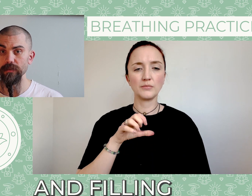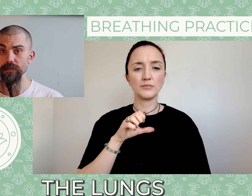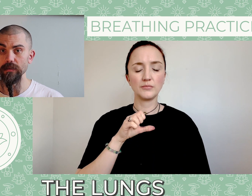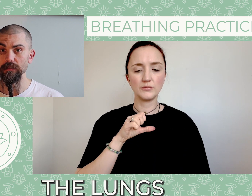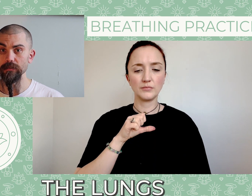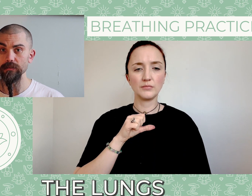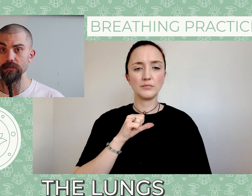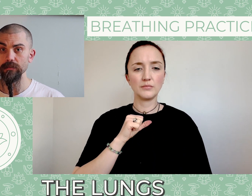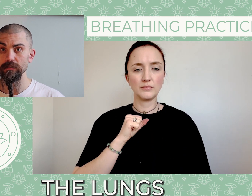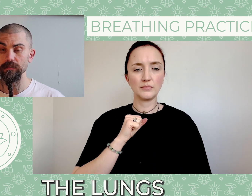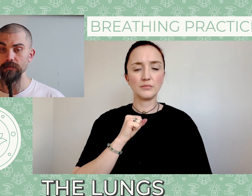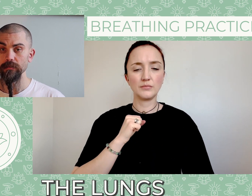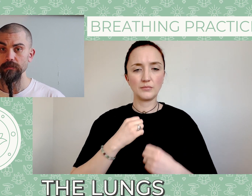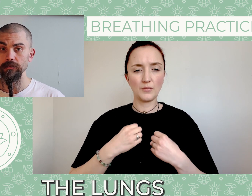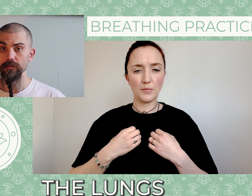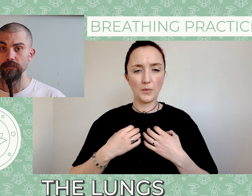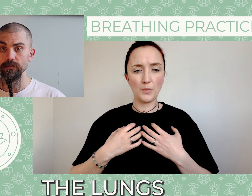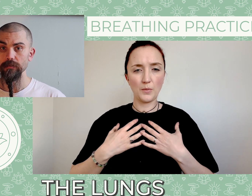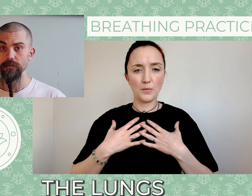expanding and filling the lungs,